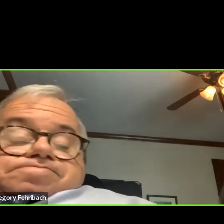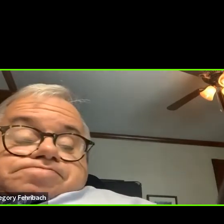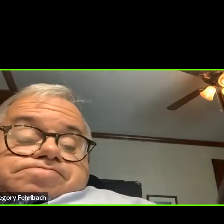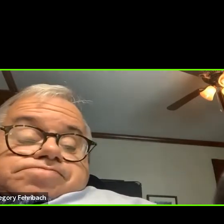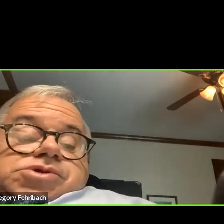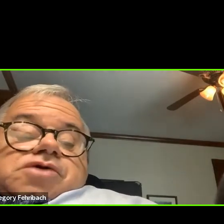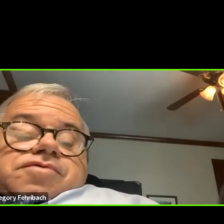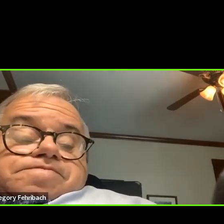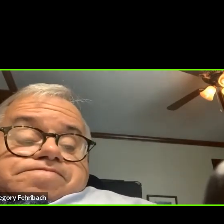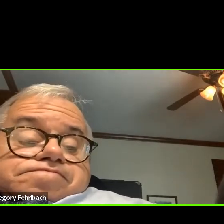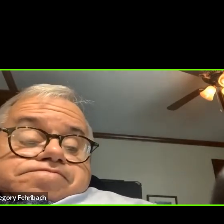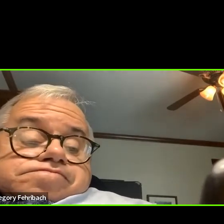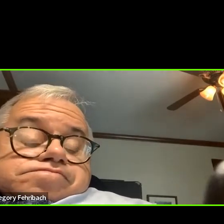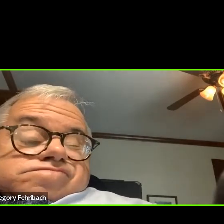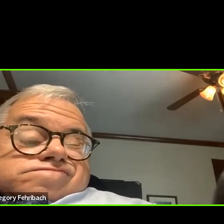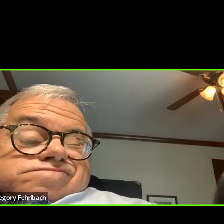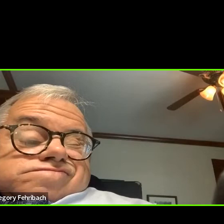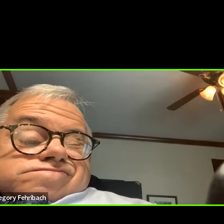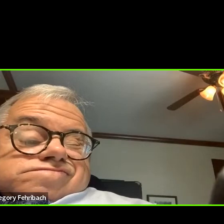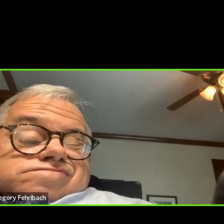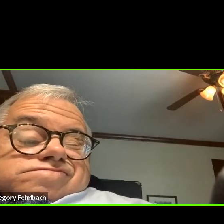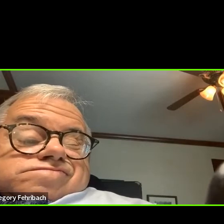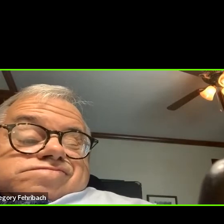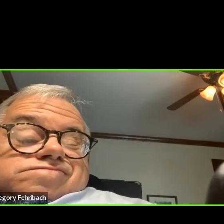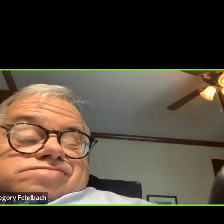process. Elver?